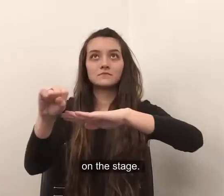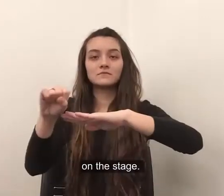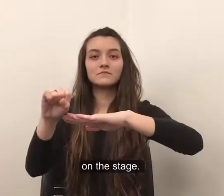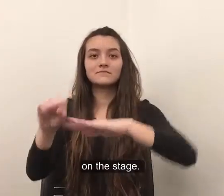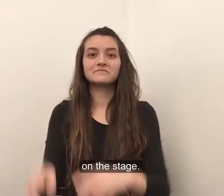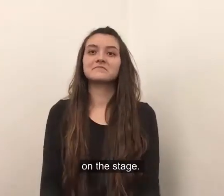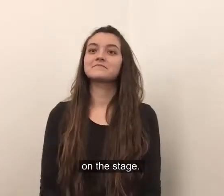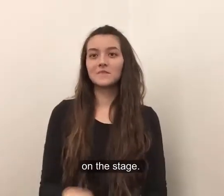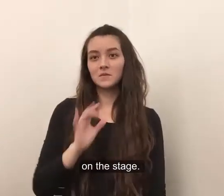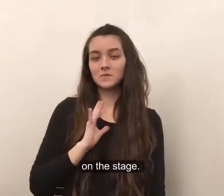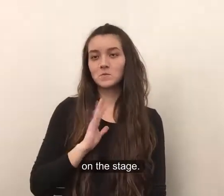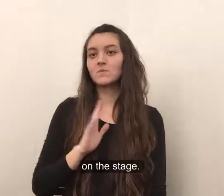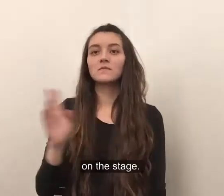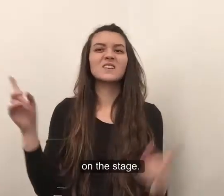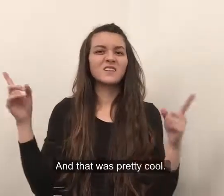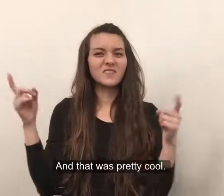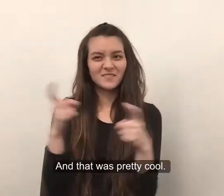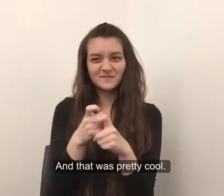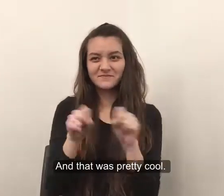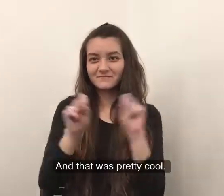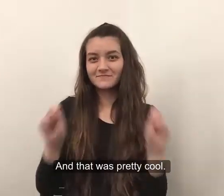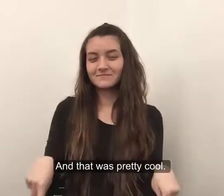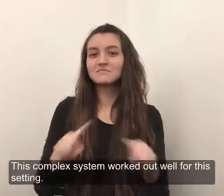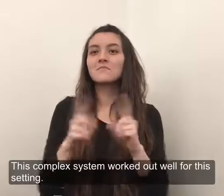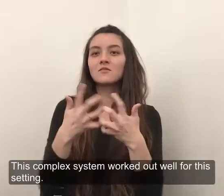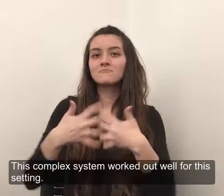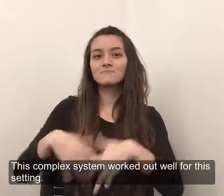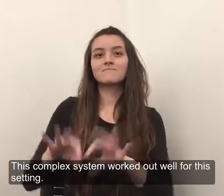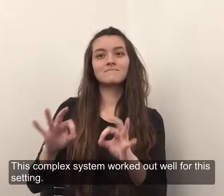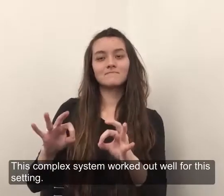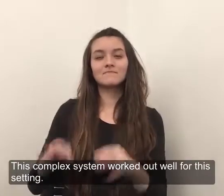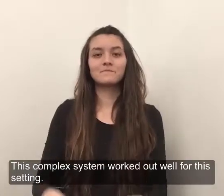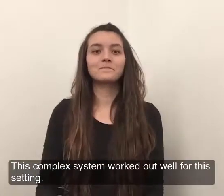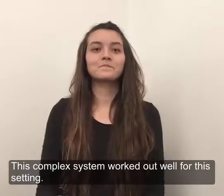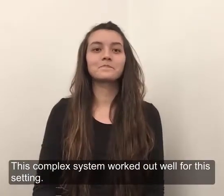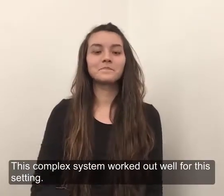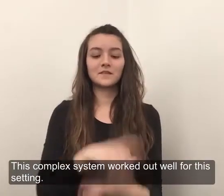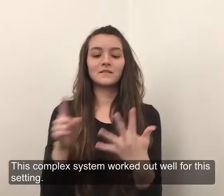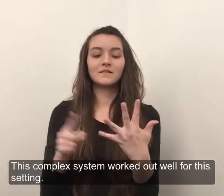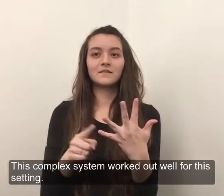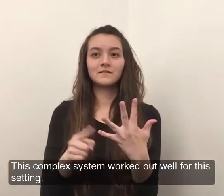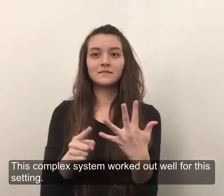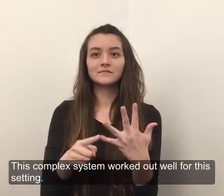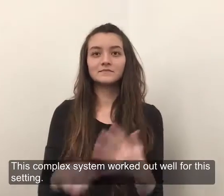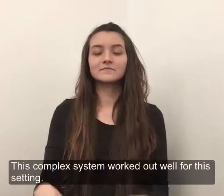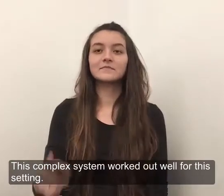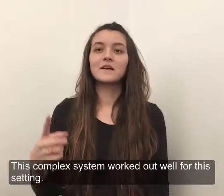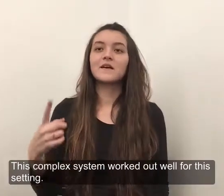the stage. And that was pretty cool. This complex system worked out well for the setting. My